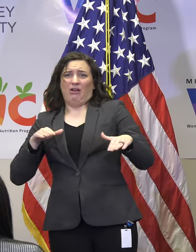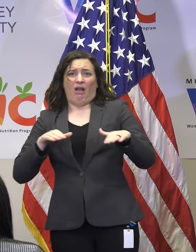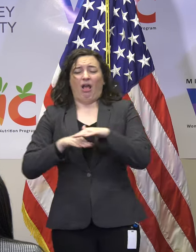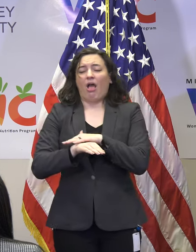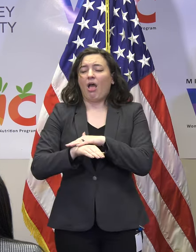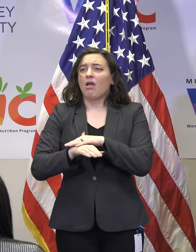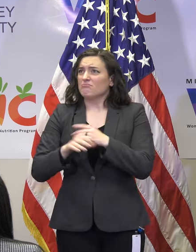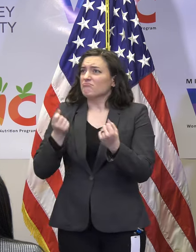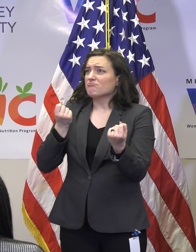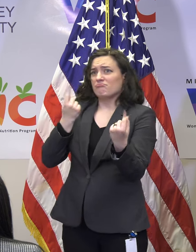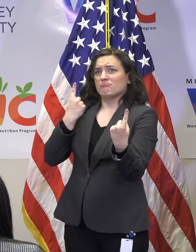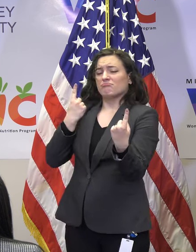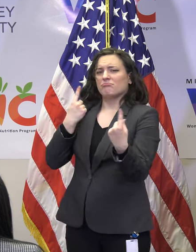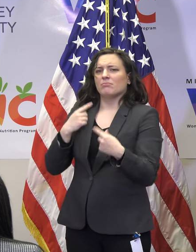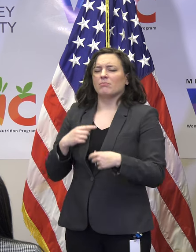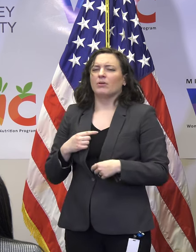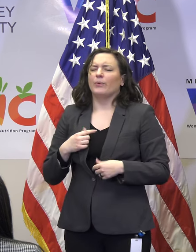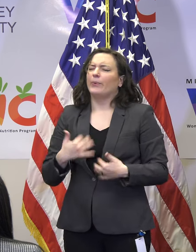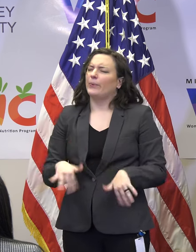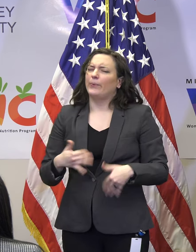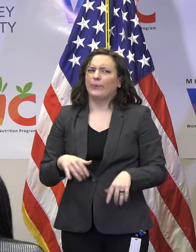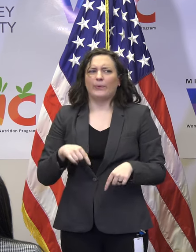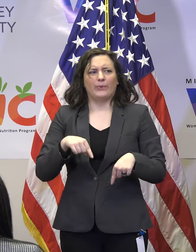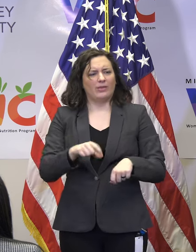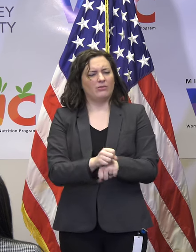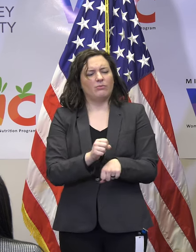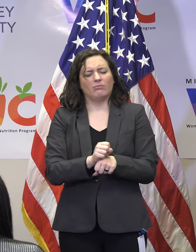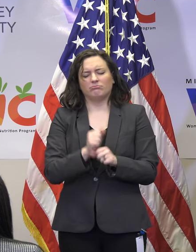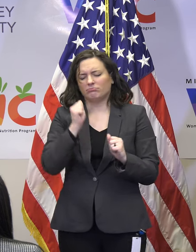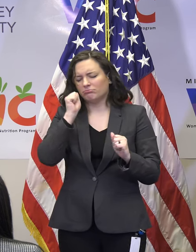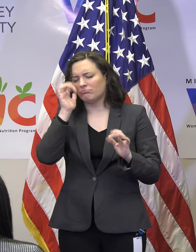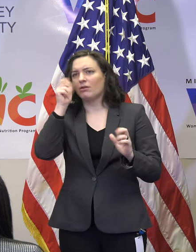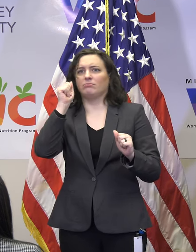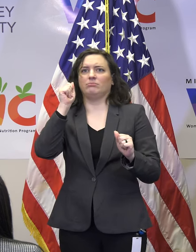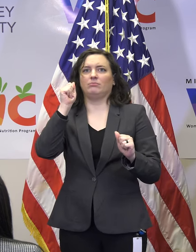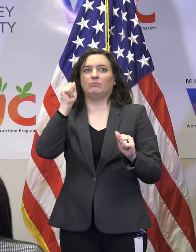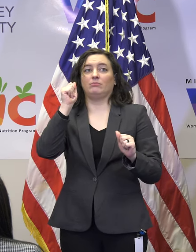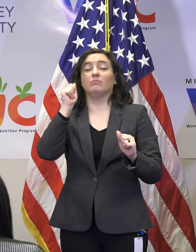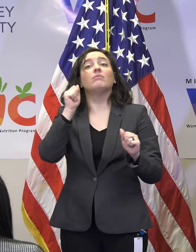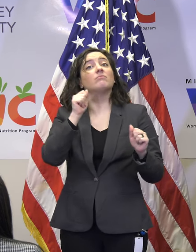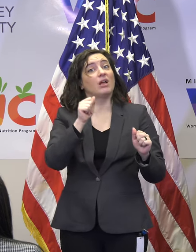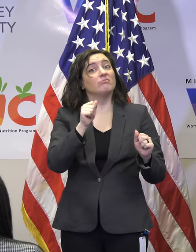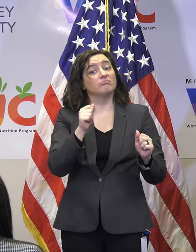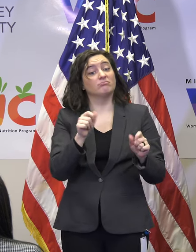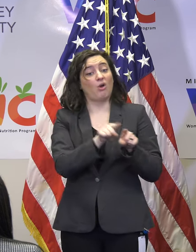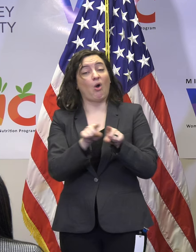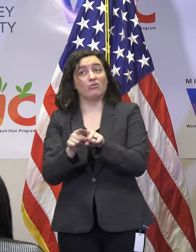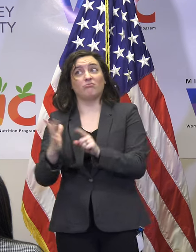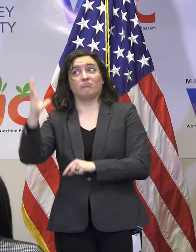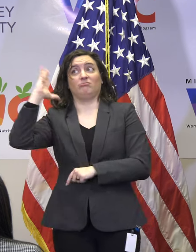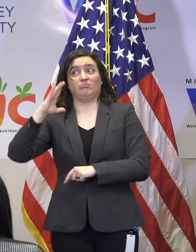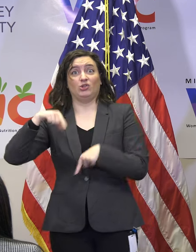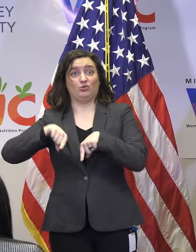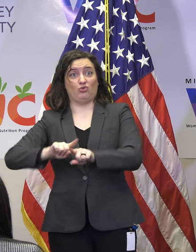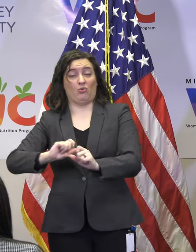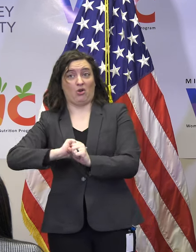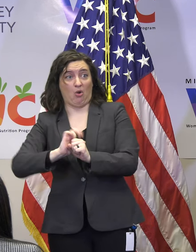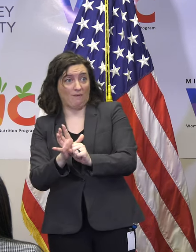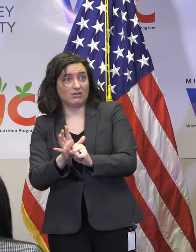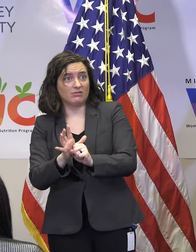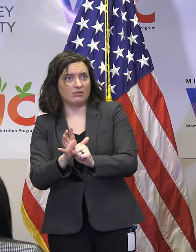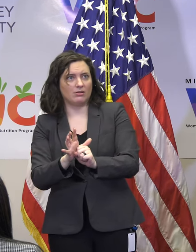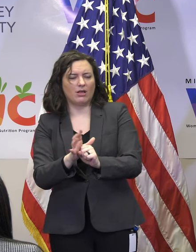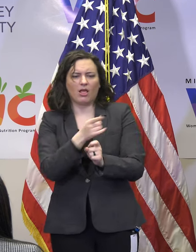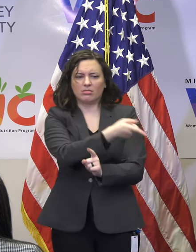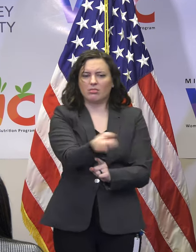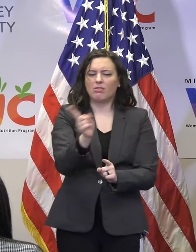Tremendous work being done here. Work that was also done during COVID, understanding the importance of making